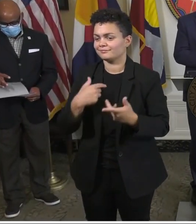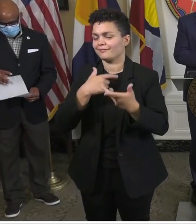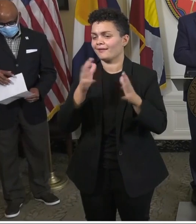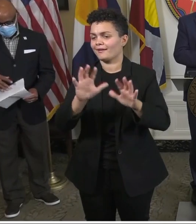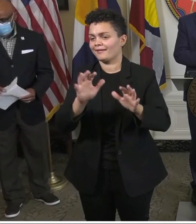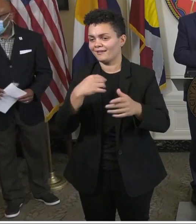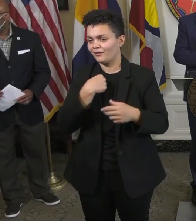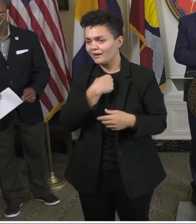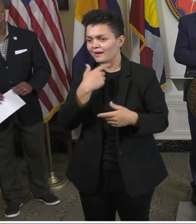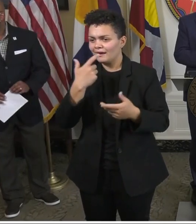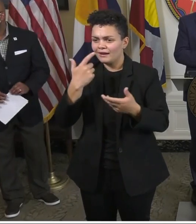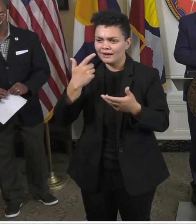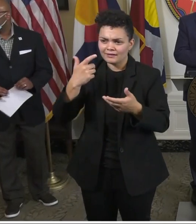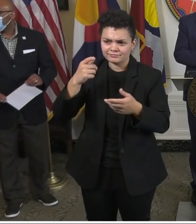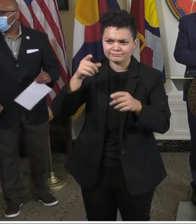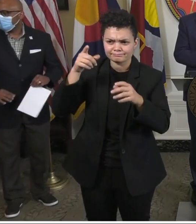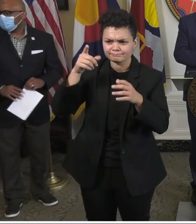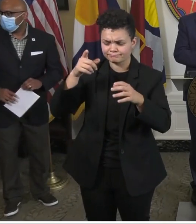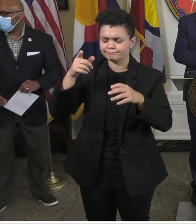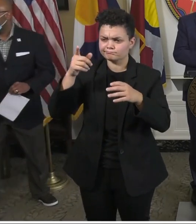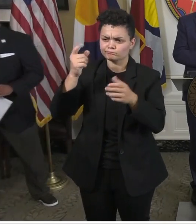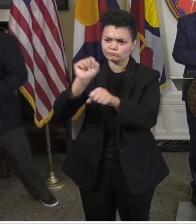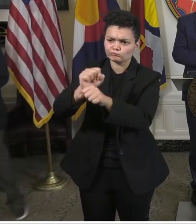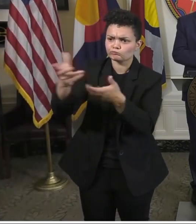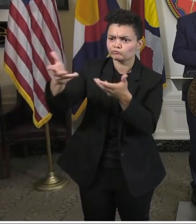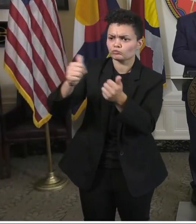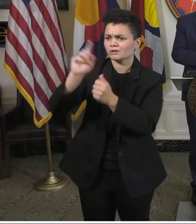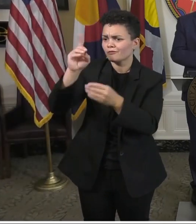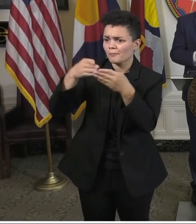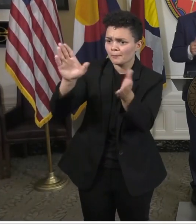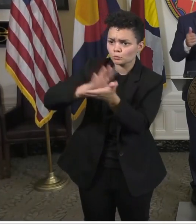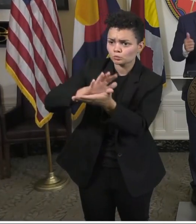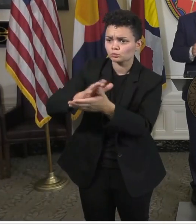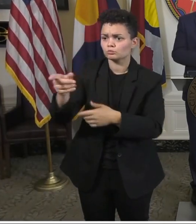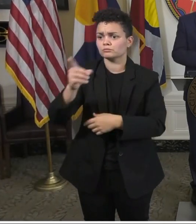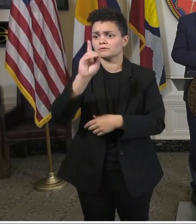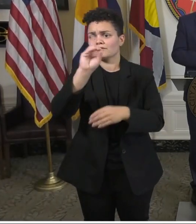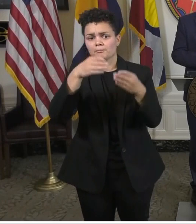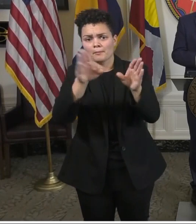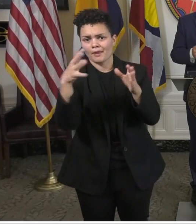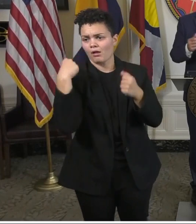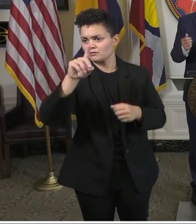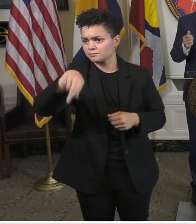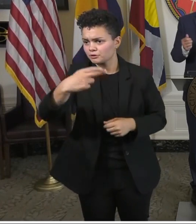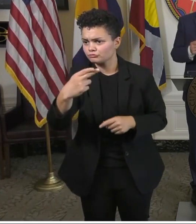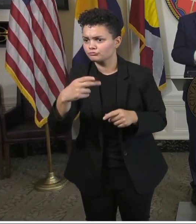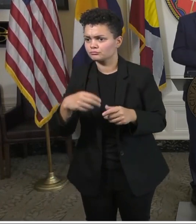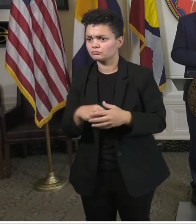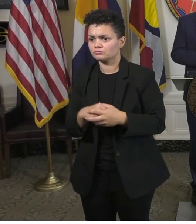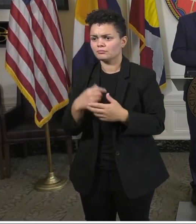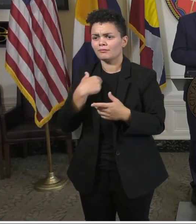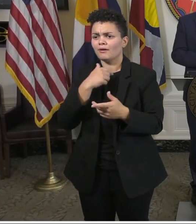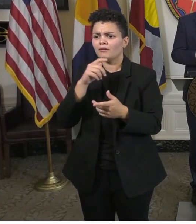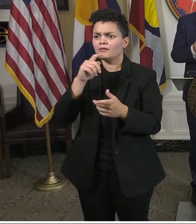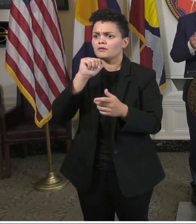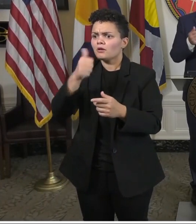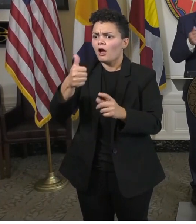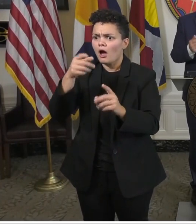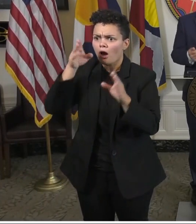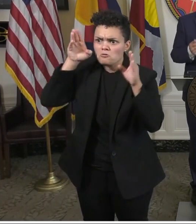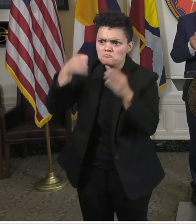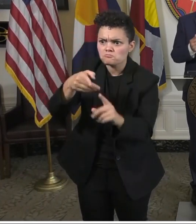with Denver Public Schools and our medical partners at Denver Public Health to not just launch a campaign, but again, to build out that infrastructure to